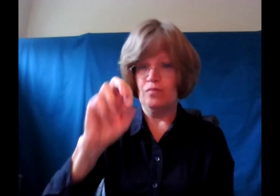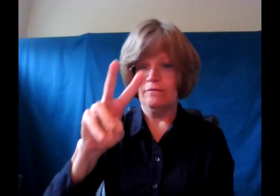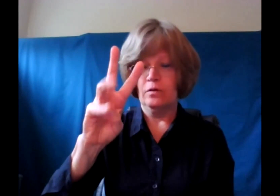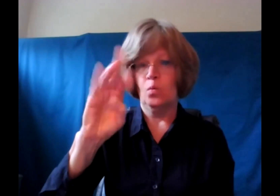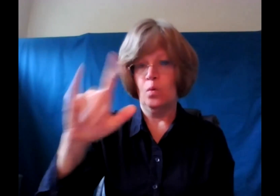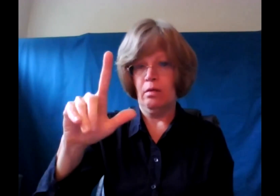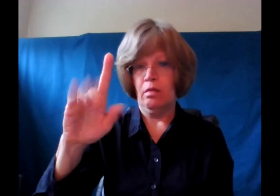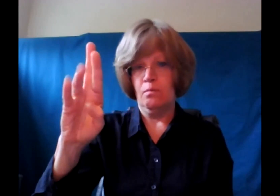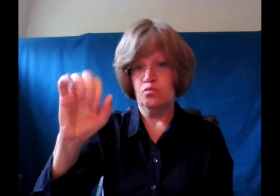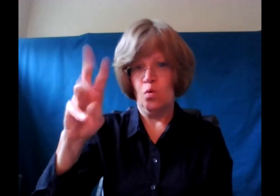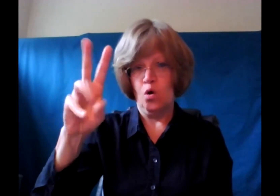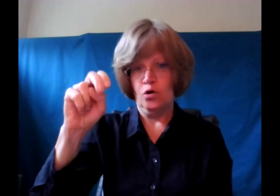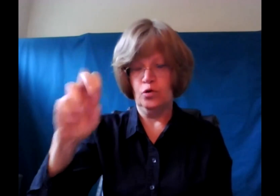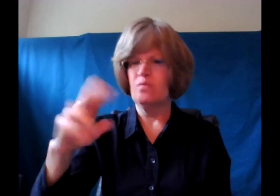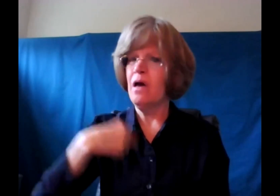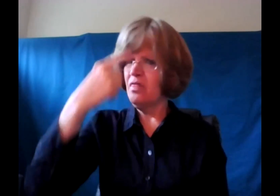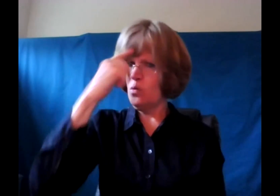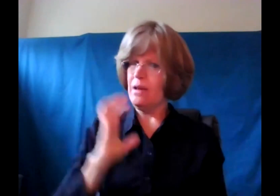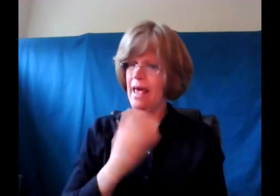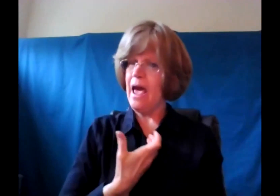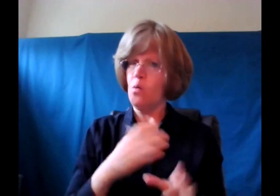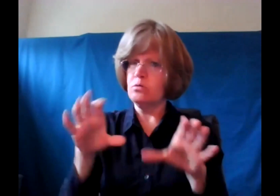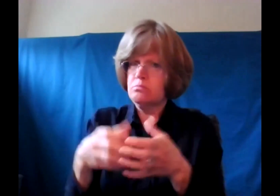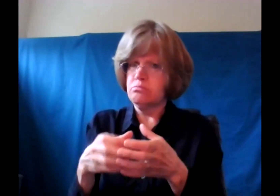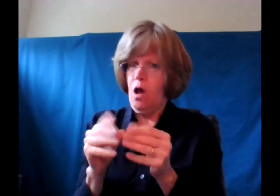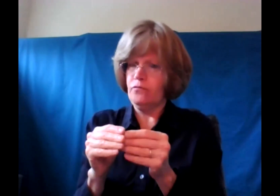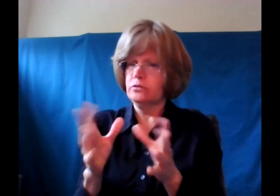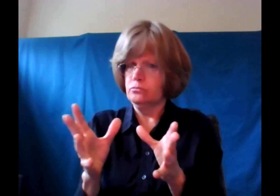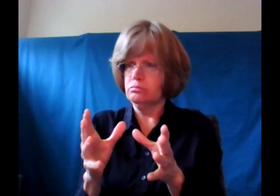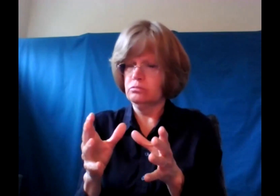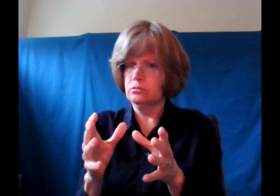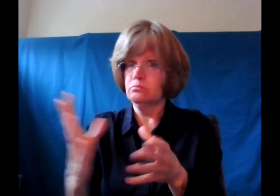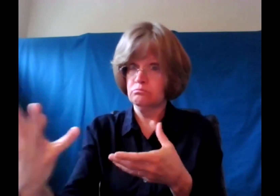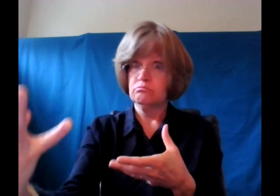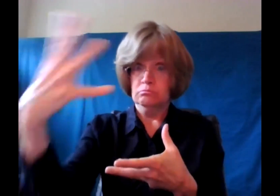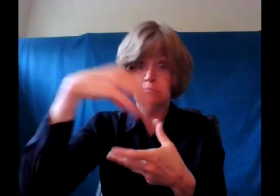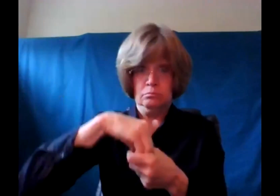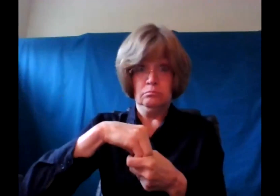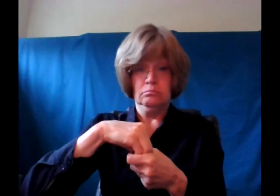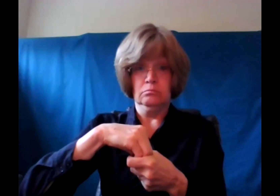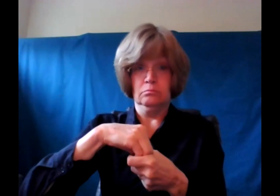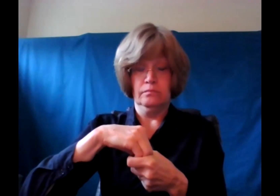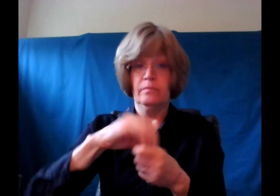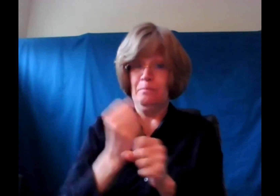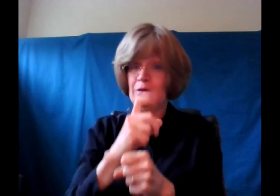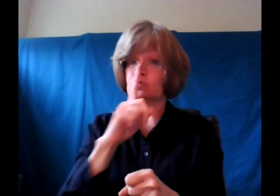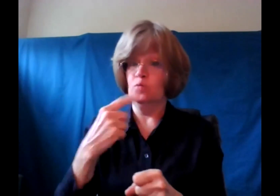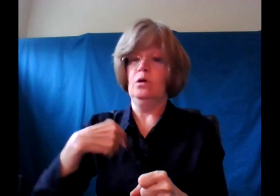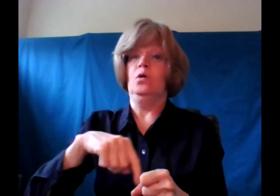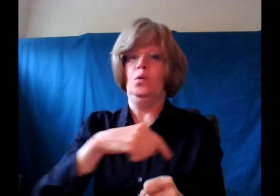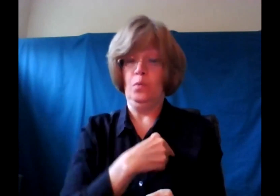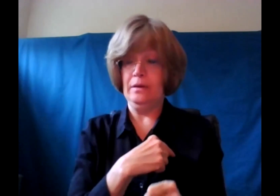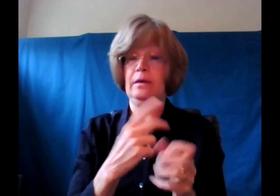how inclusive our conference was becoming and making sure we